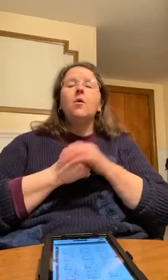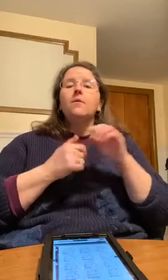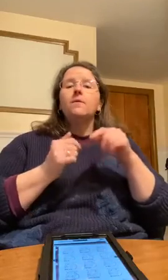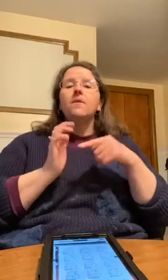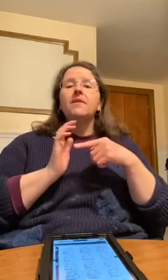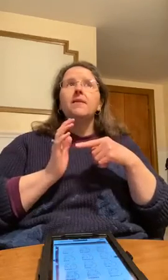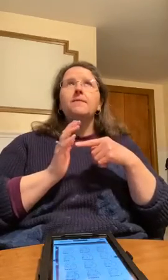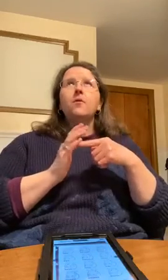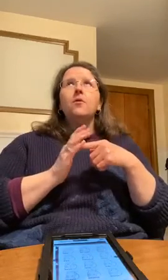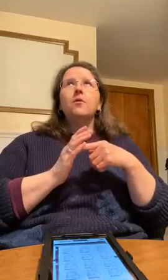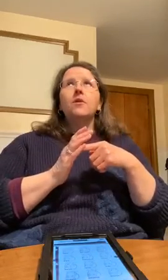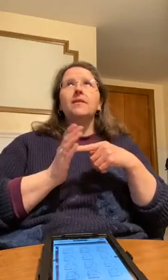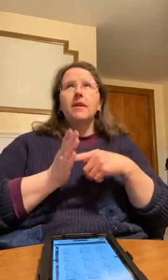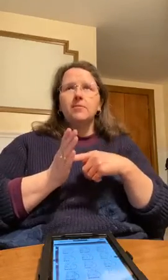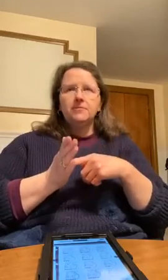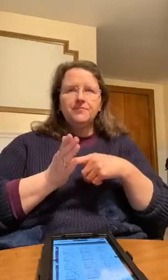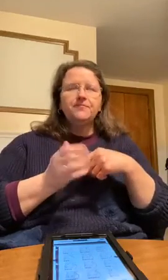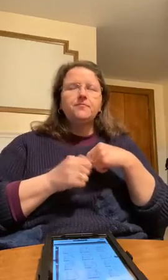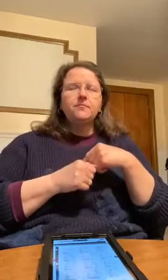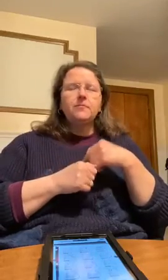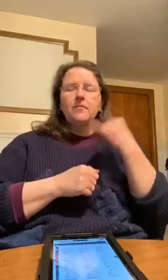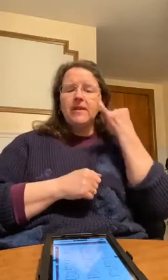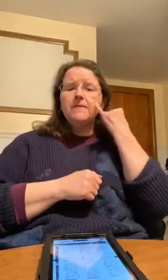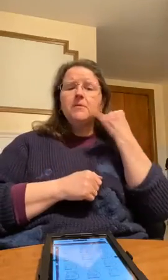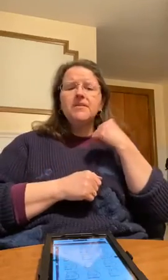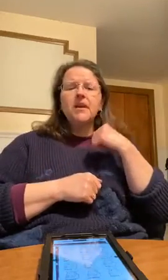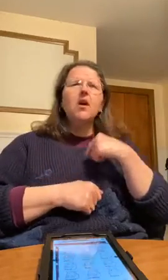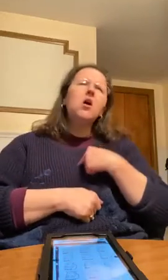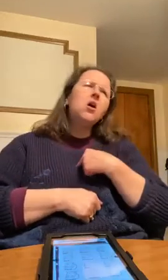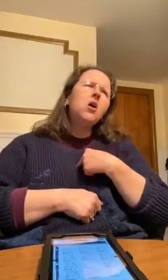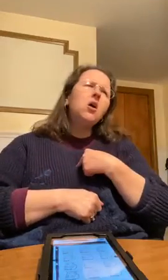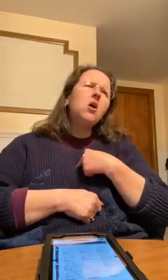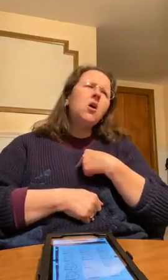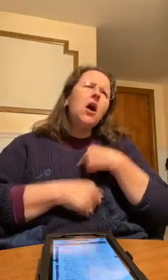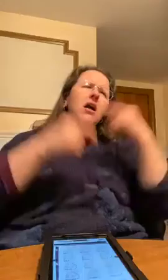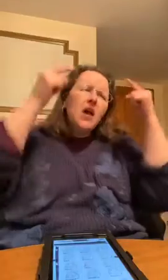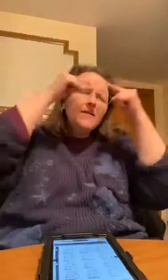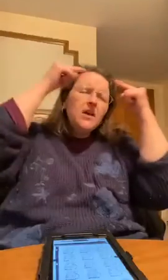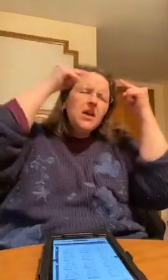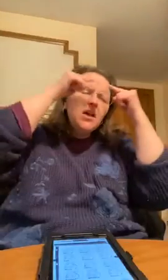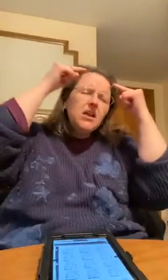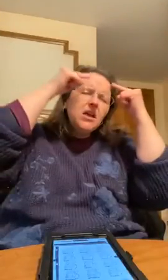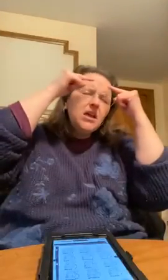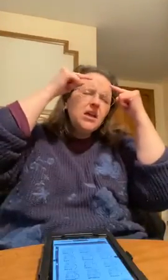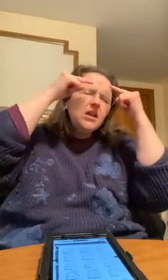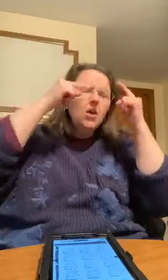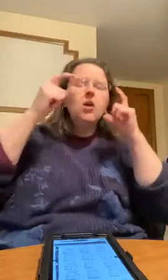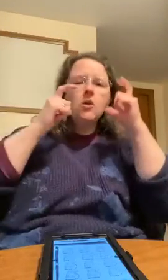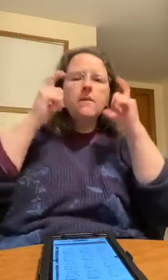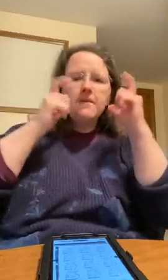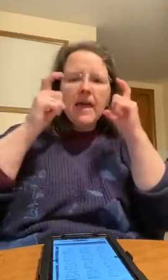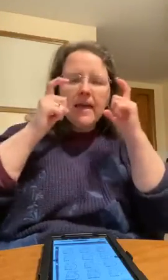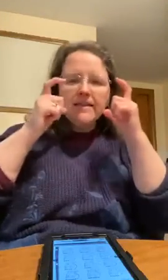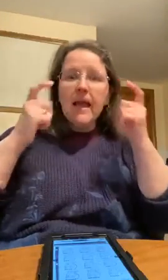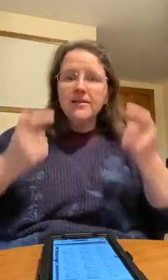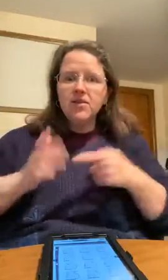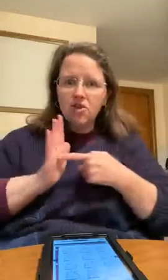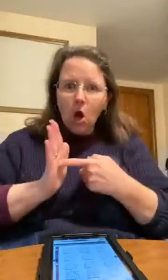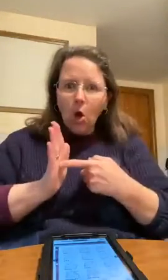for example, if you were to say, "Oh, I have a headache," your face has to show you